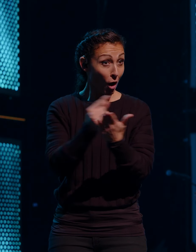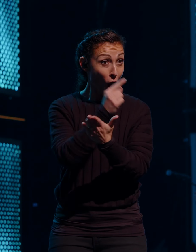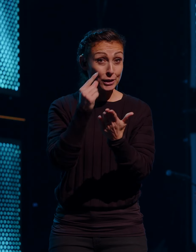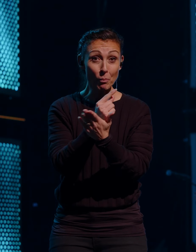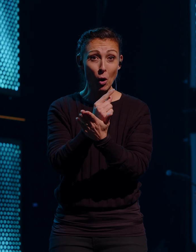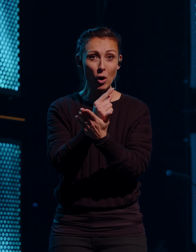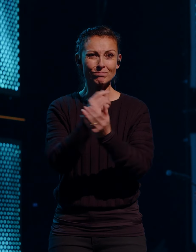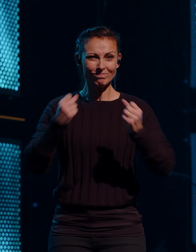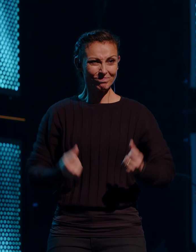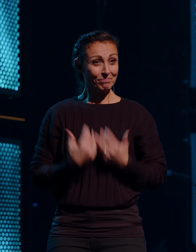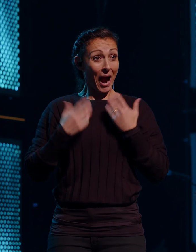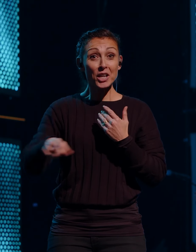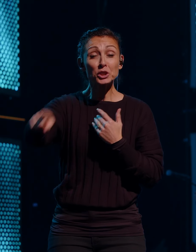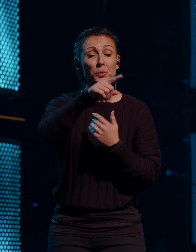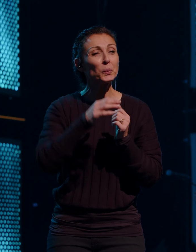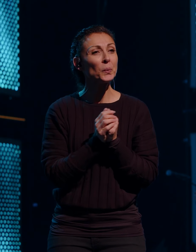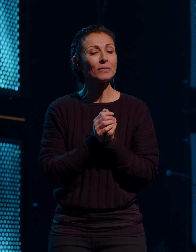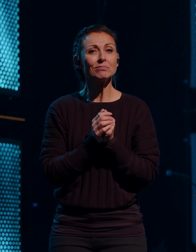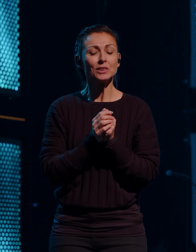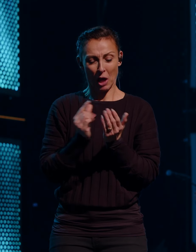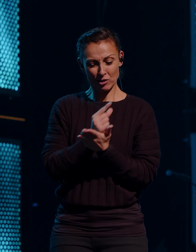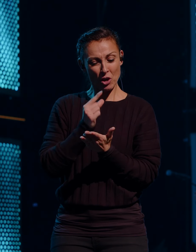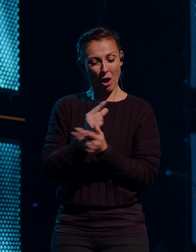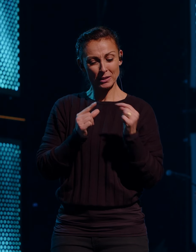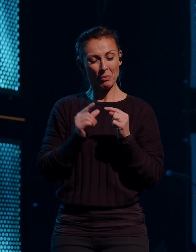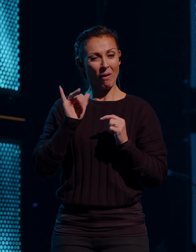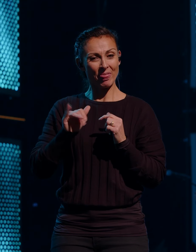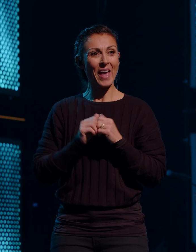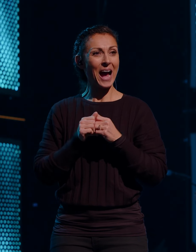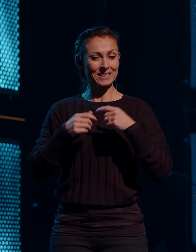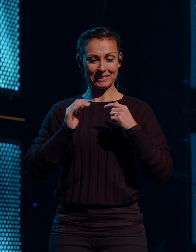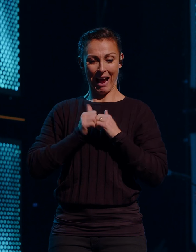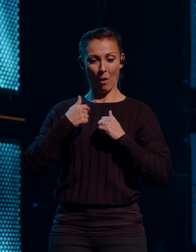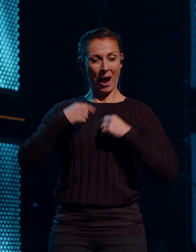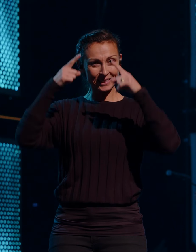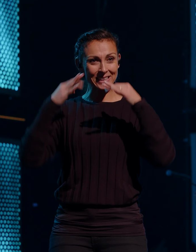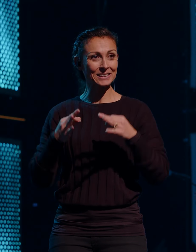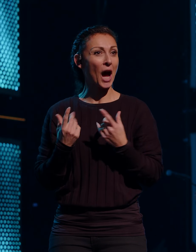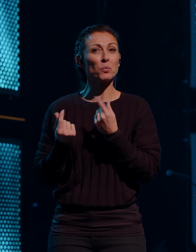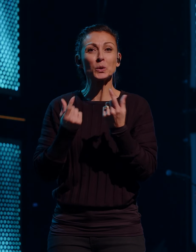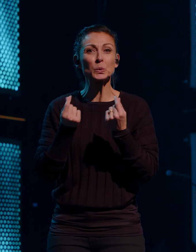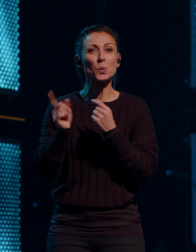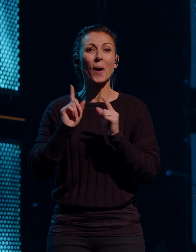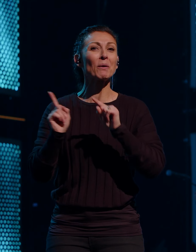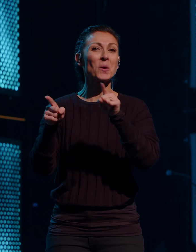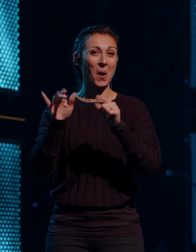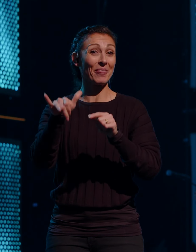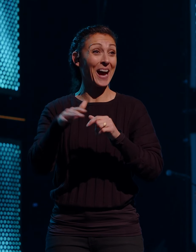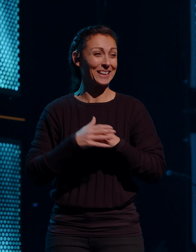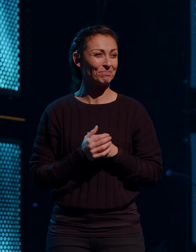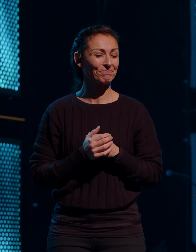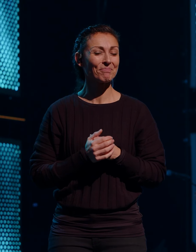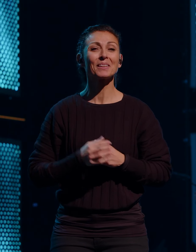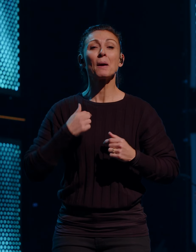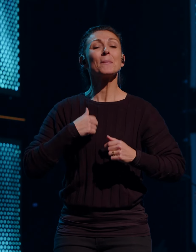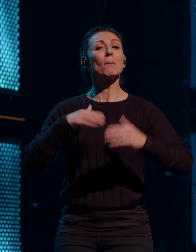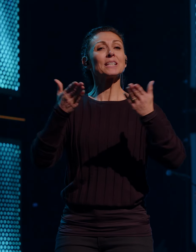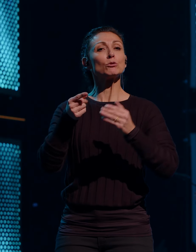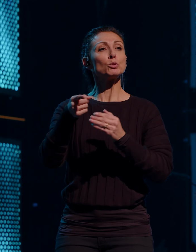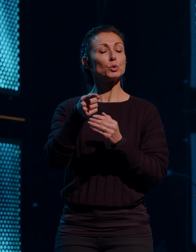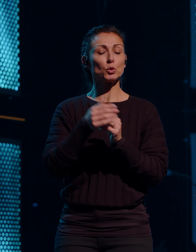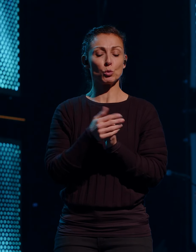and how you act and how you live every single day? Today, I'm going to introduce you to the first three converts of the Church of